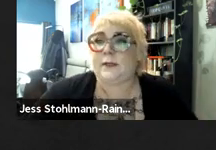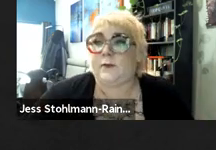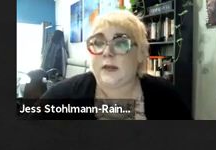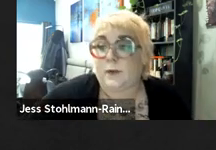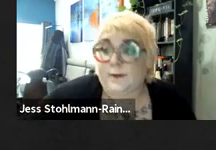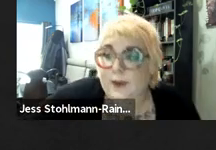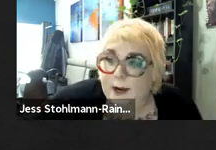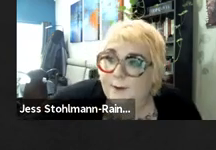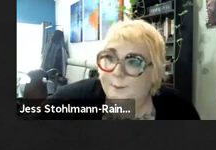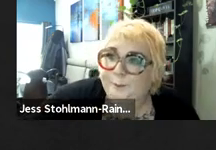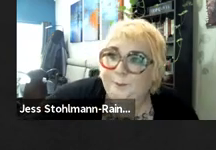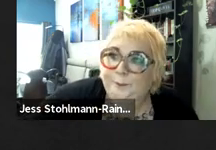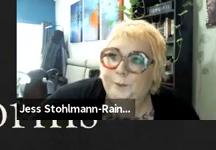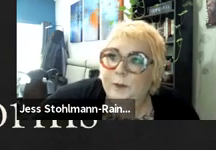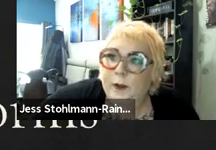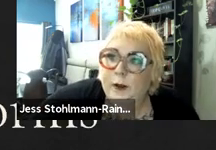then those would be sort of equally funded